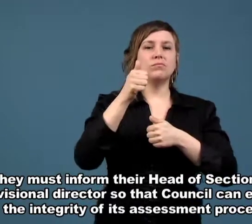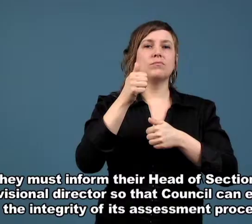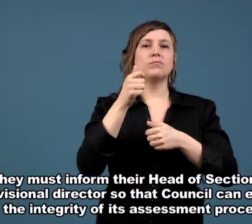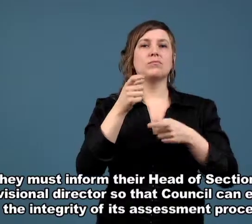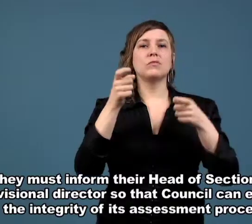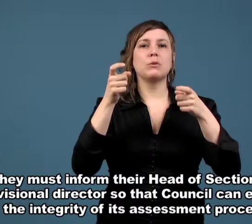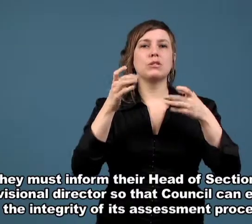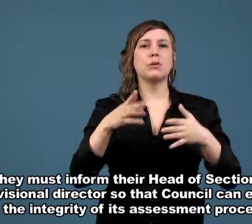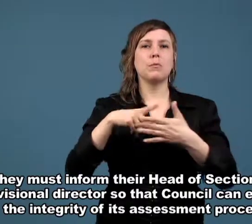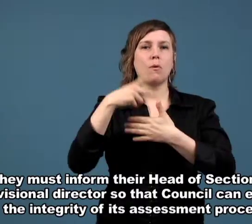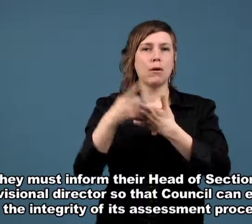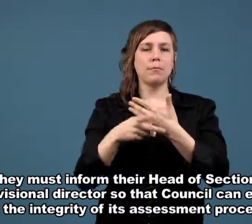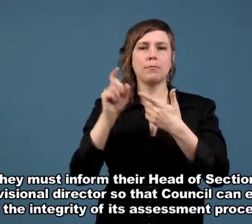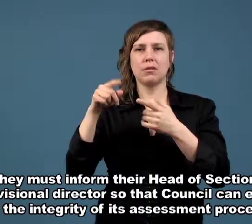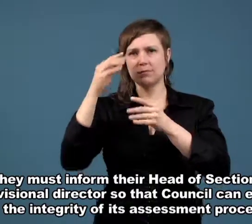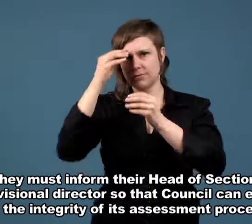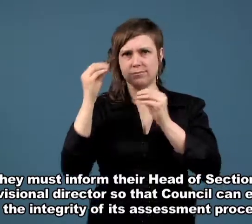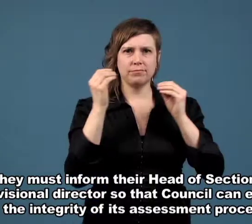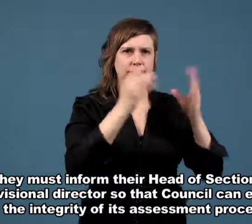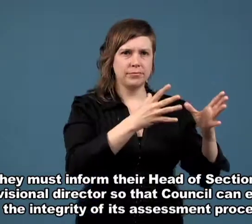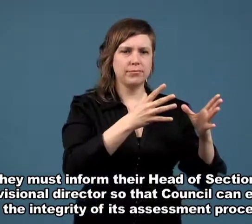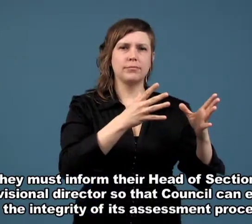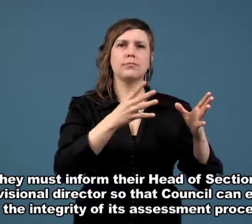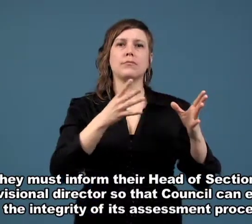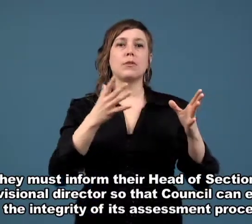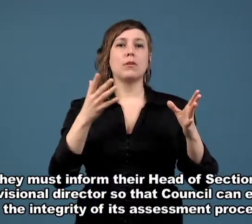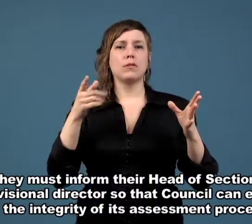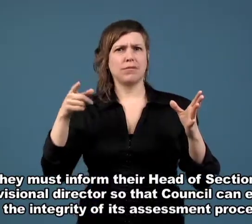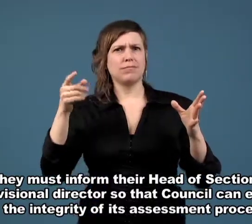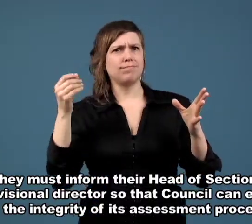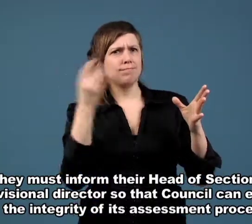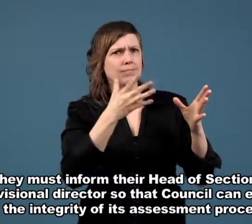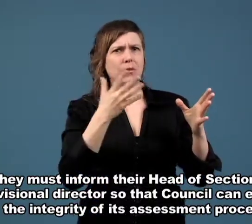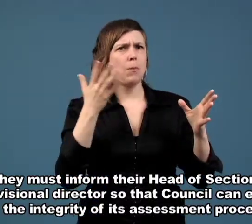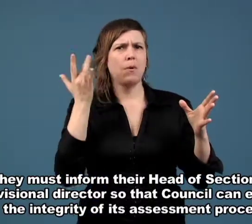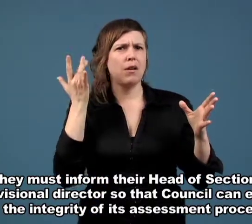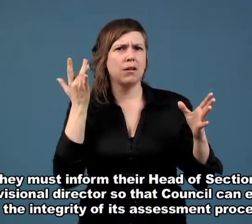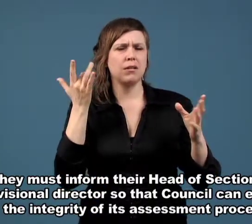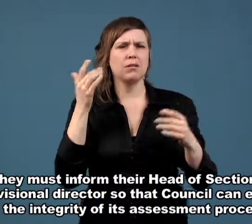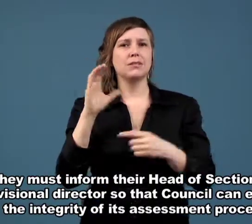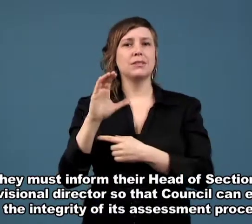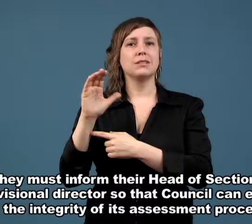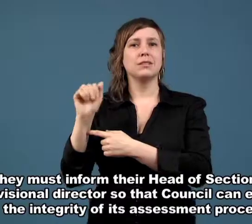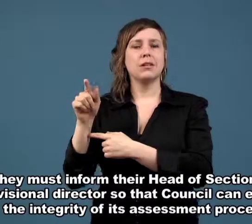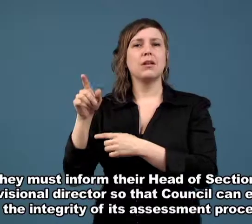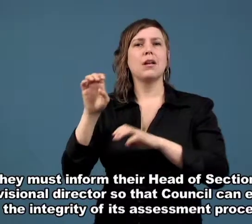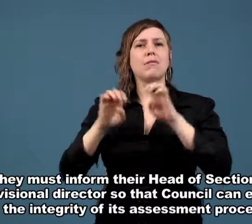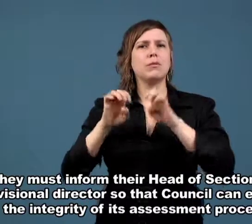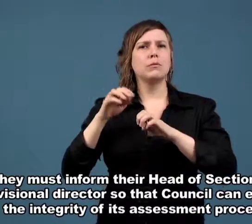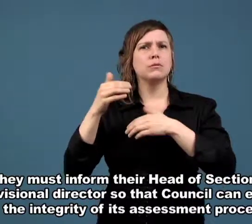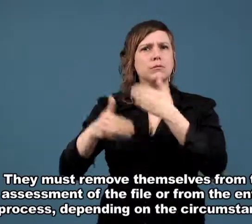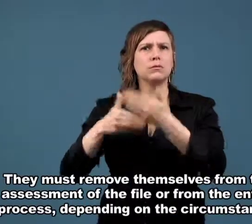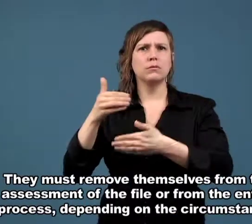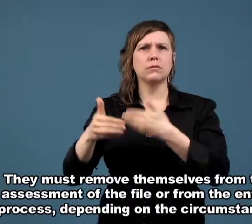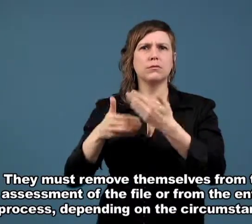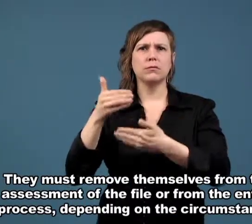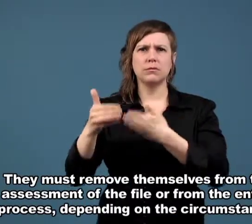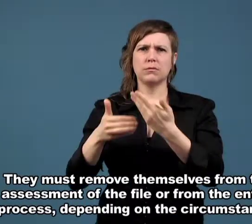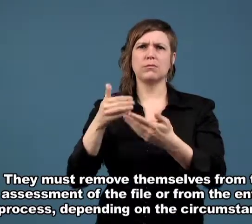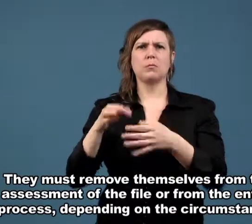must inform their head of section and divisional director so the Council can ensure the integrity of its assessment process. They must